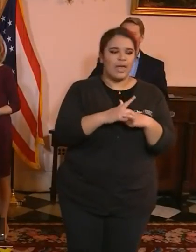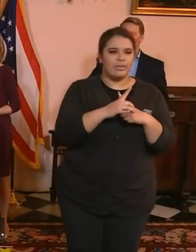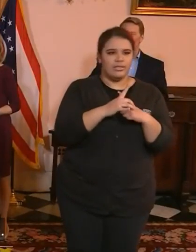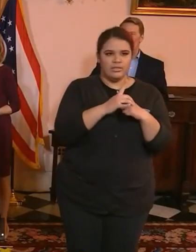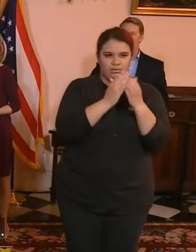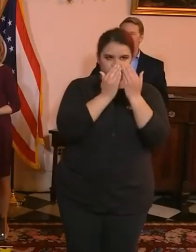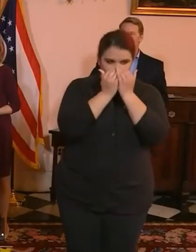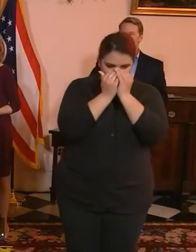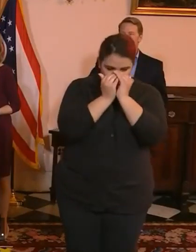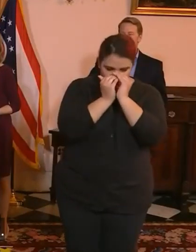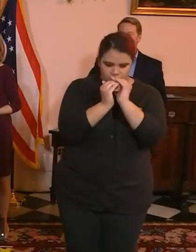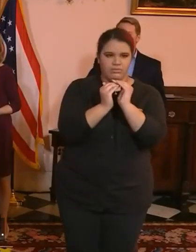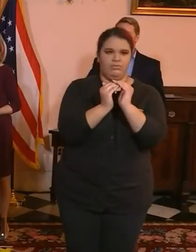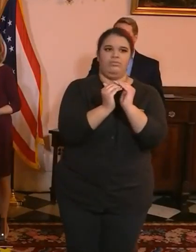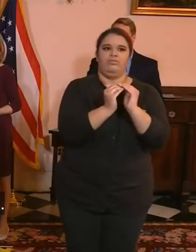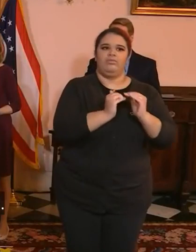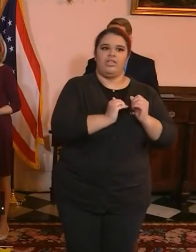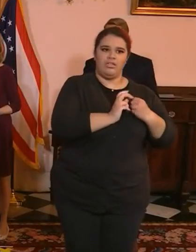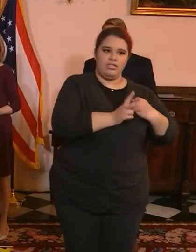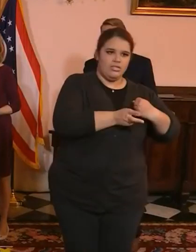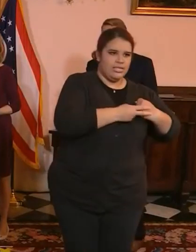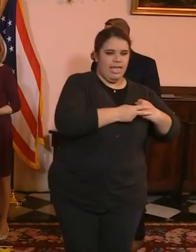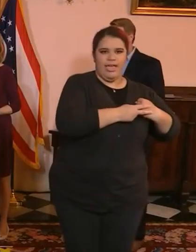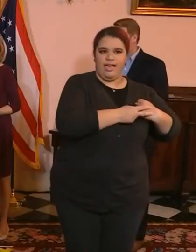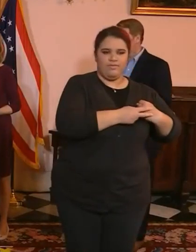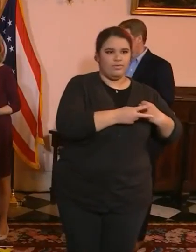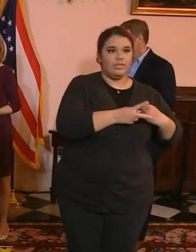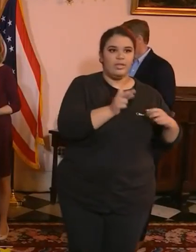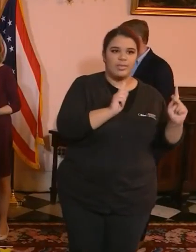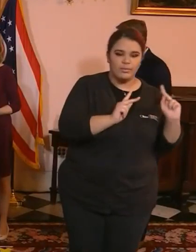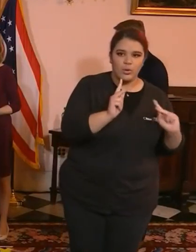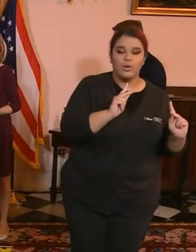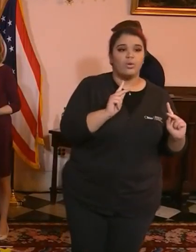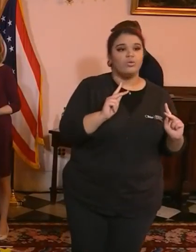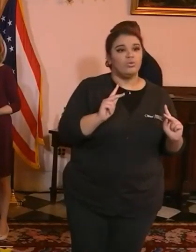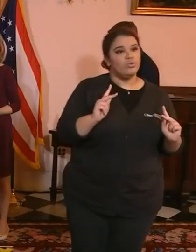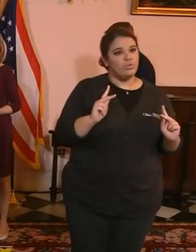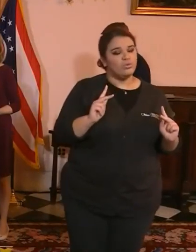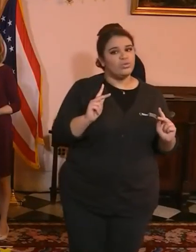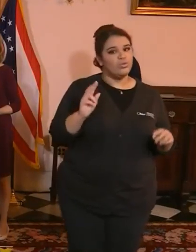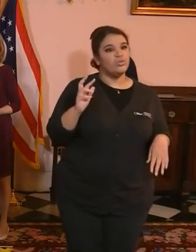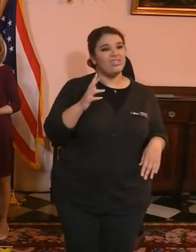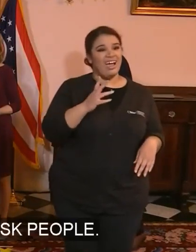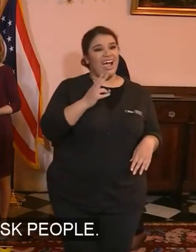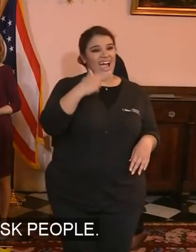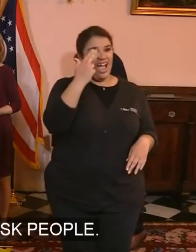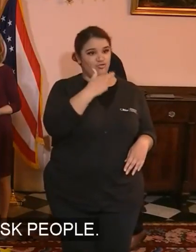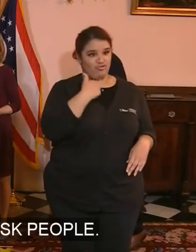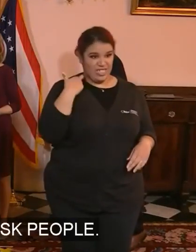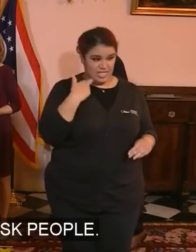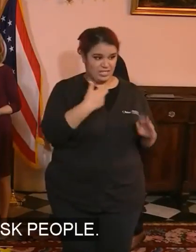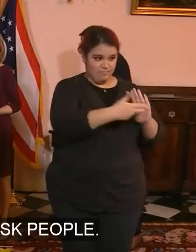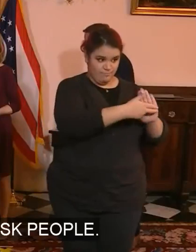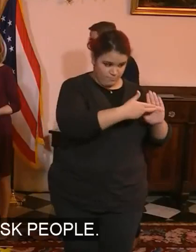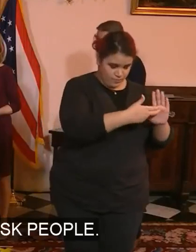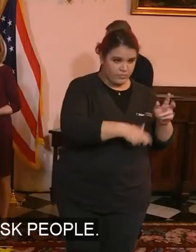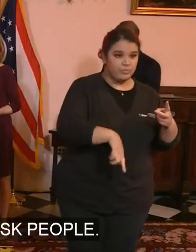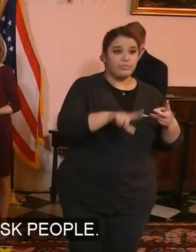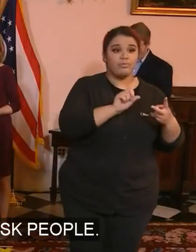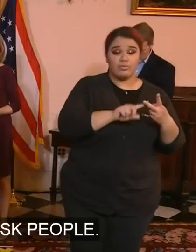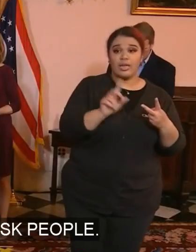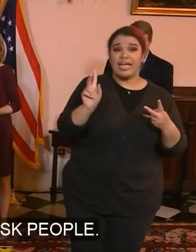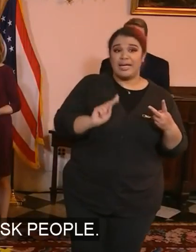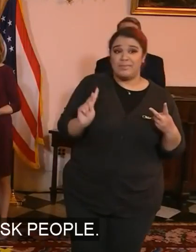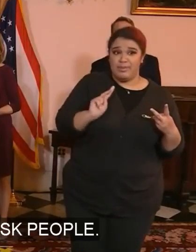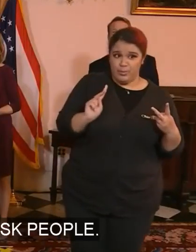being saved for those highest at risk, hospitalized, people with pre-existing conditions, health conditions who